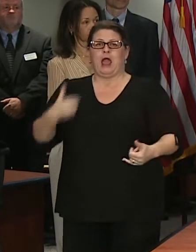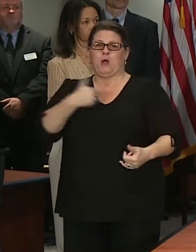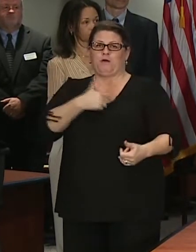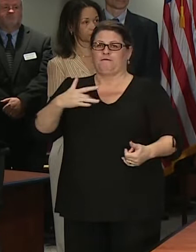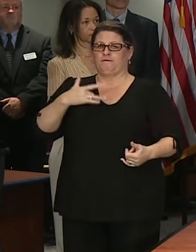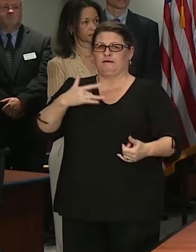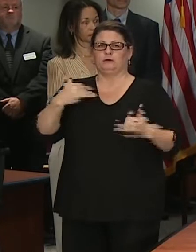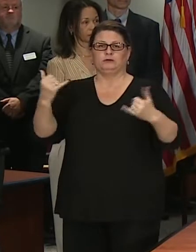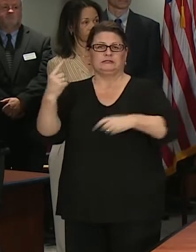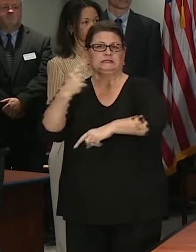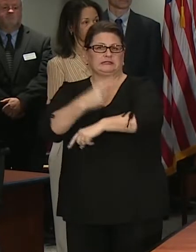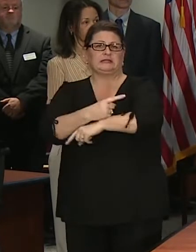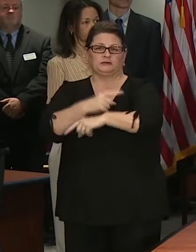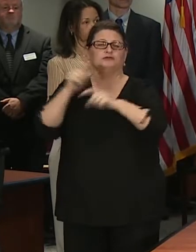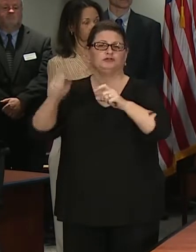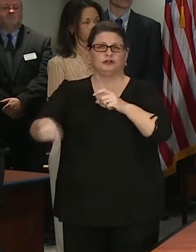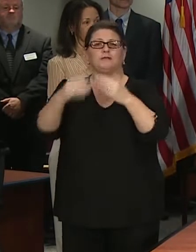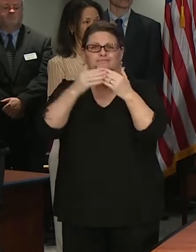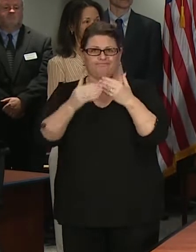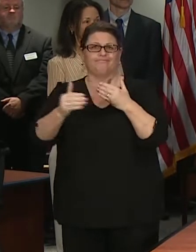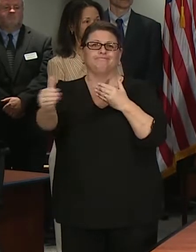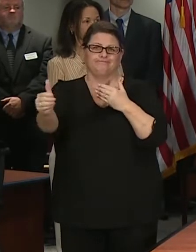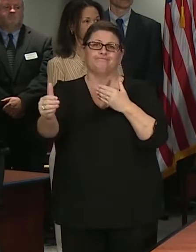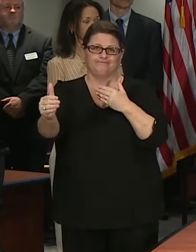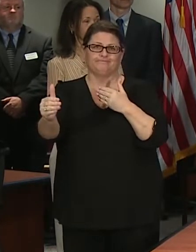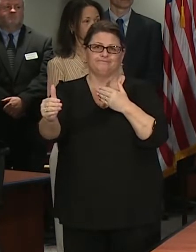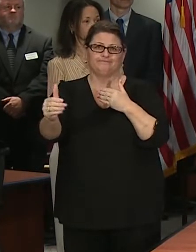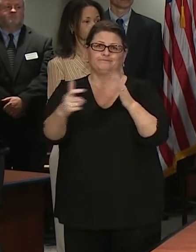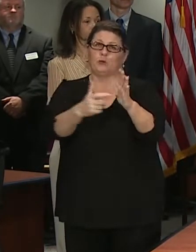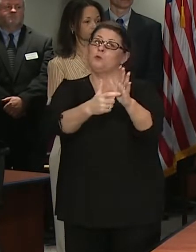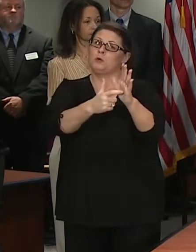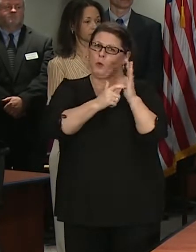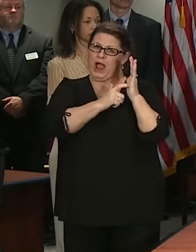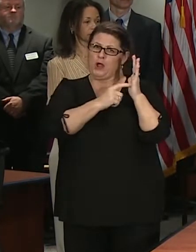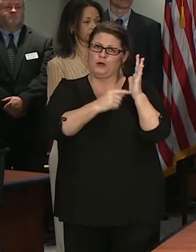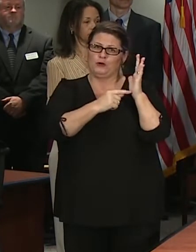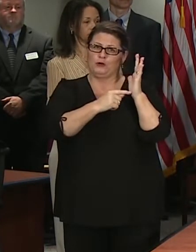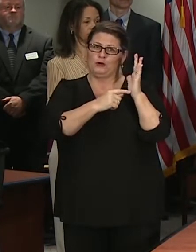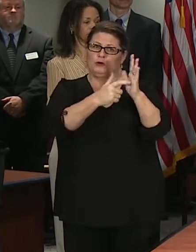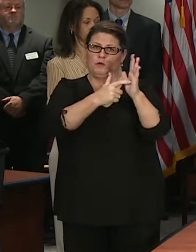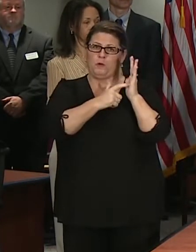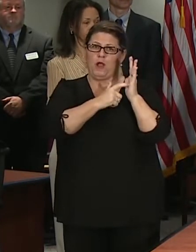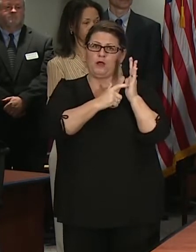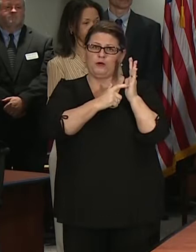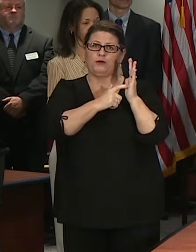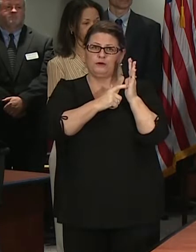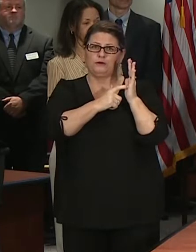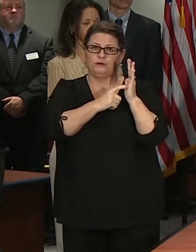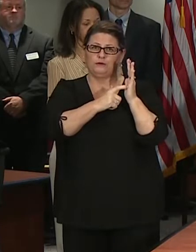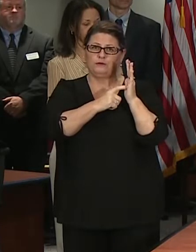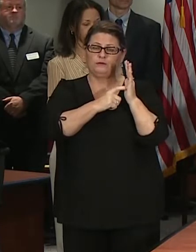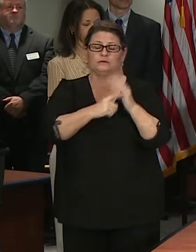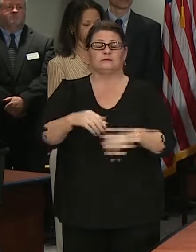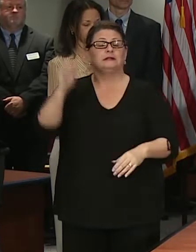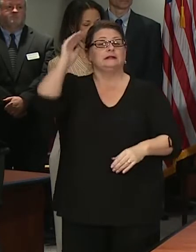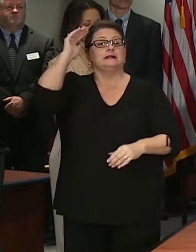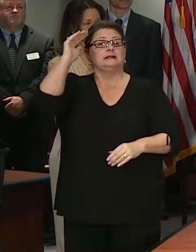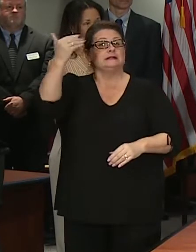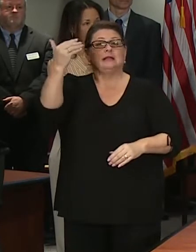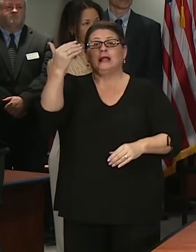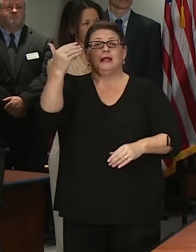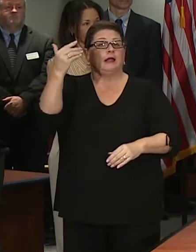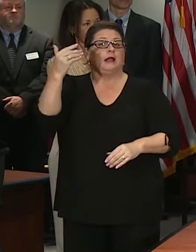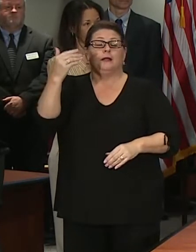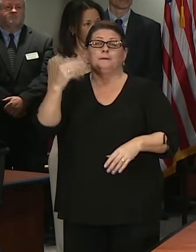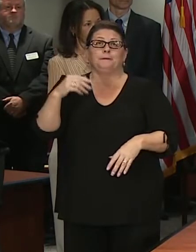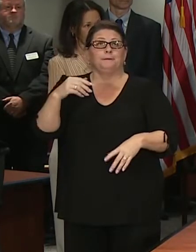these recommended actions required. Why is it time? Because too many people,